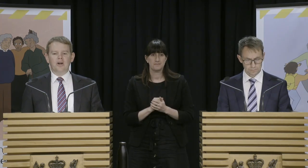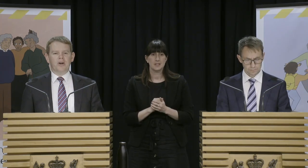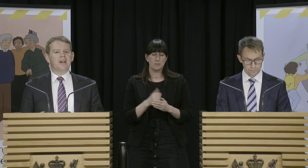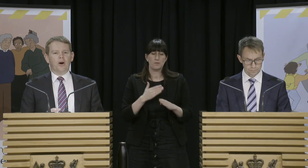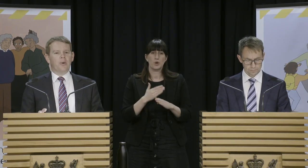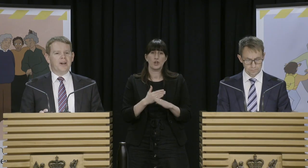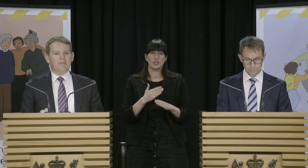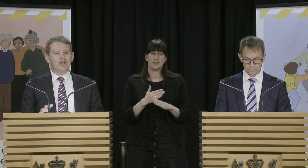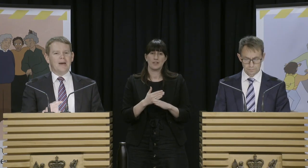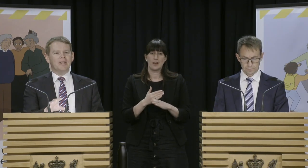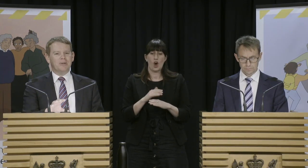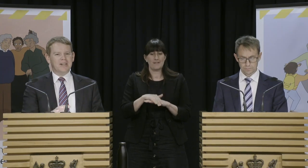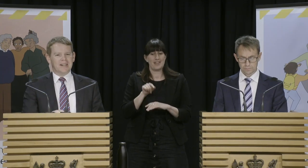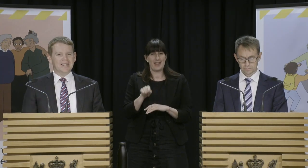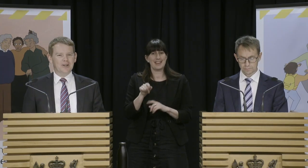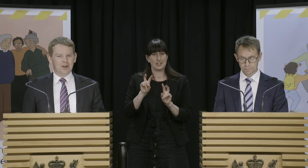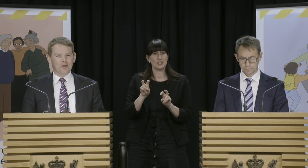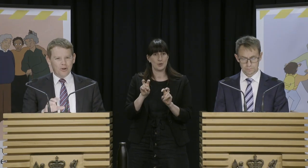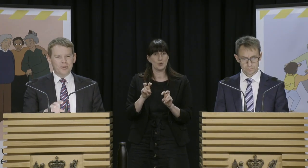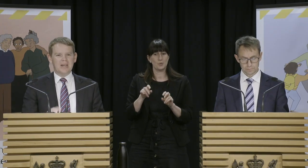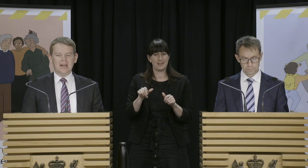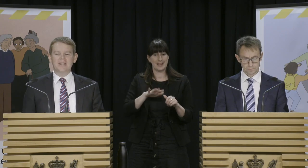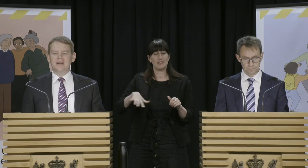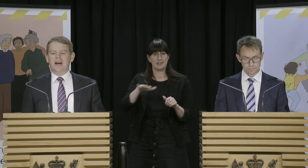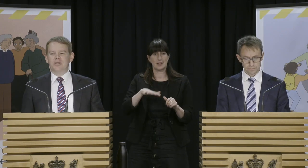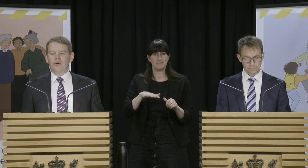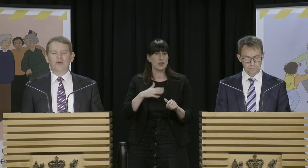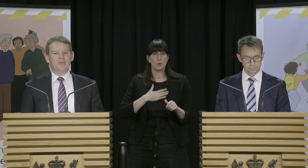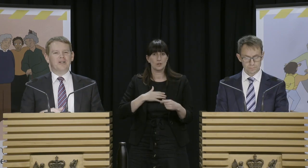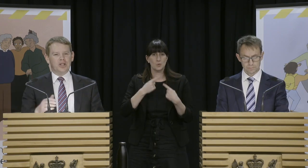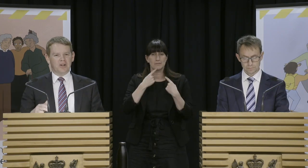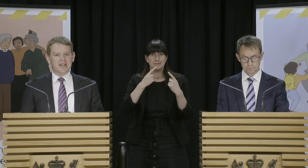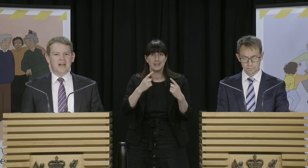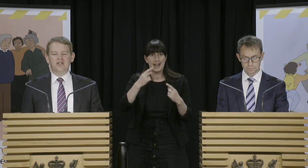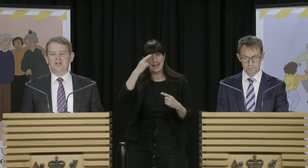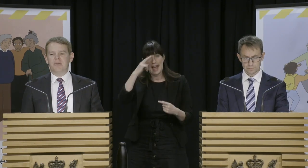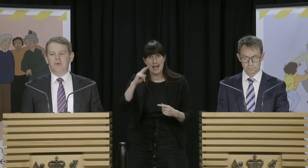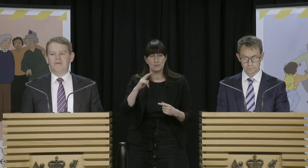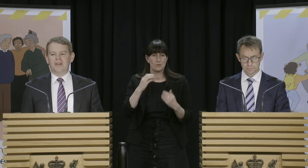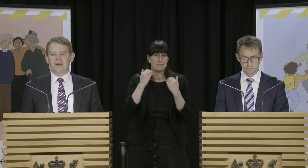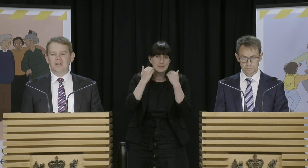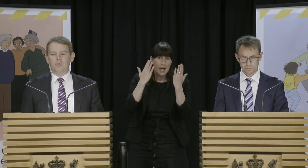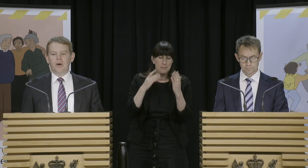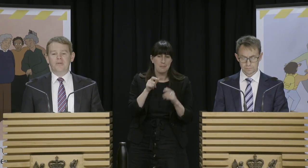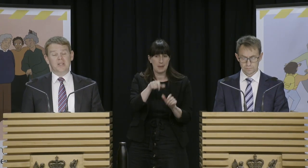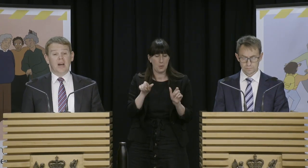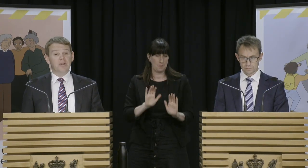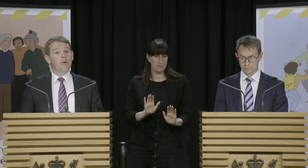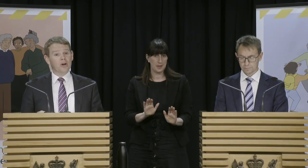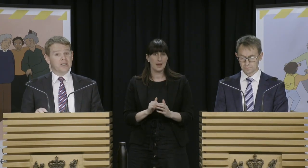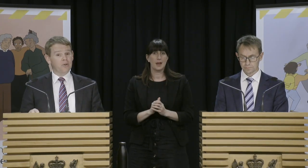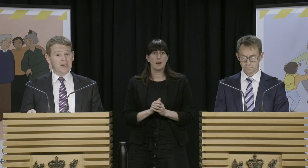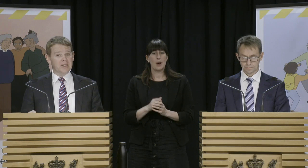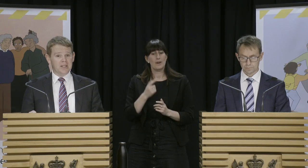and I don't want to name and shame any particular groups here, so I'll speak in generalisations. But we've found that where we've